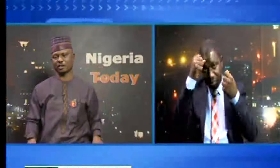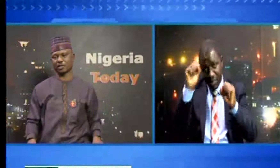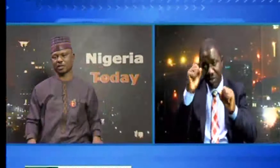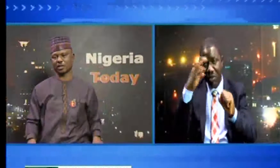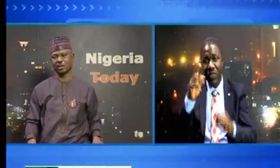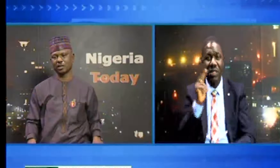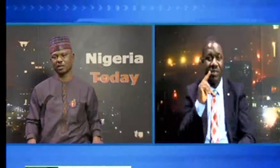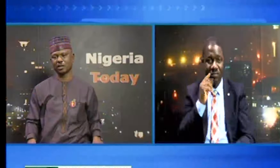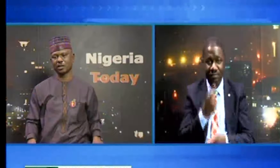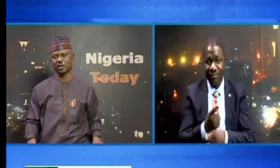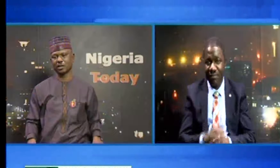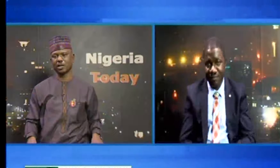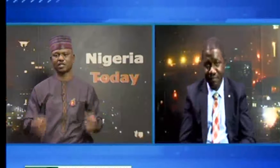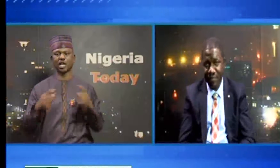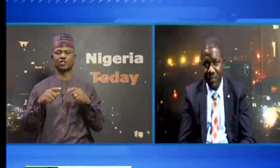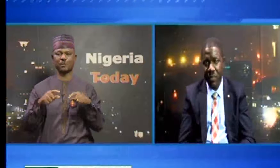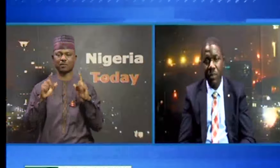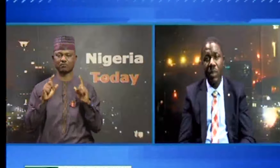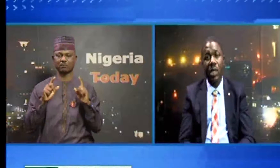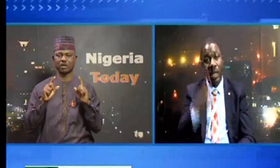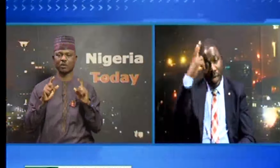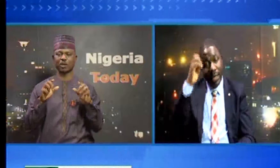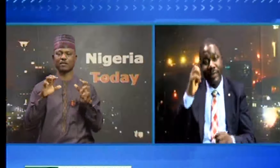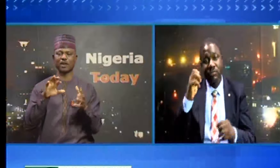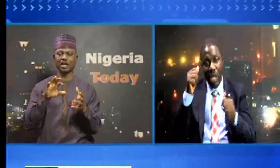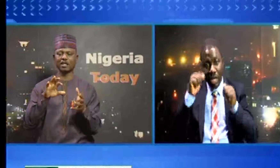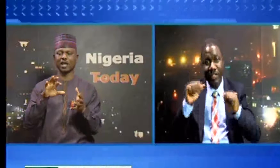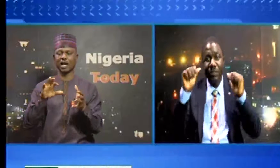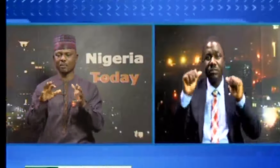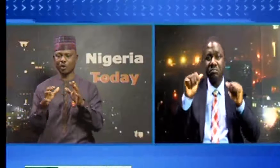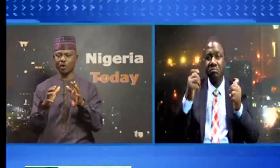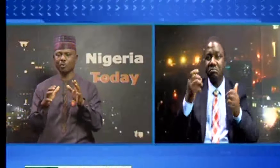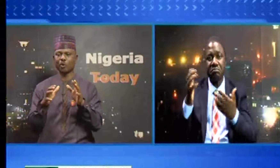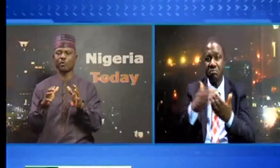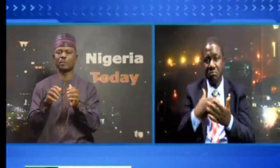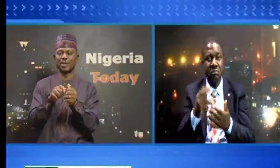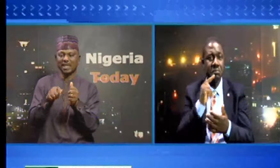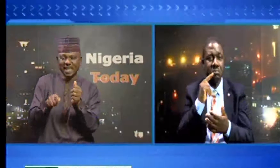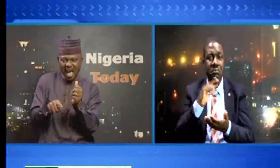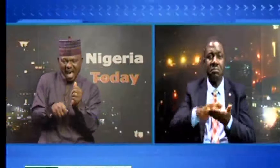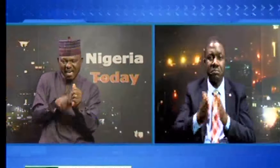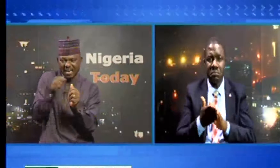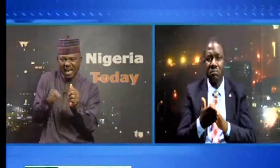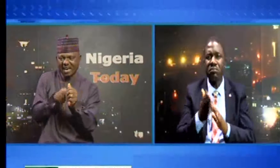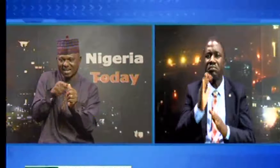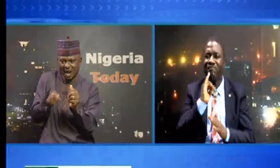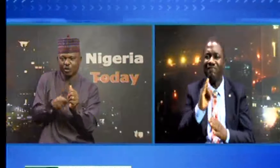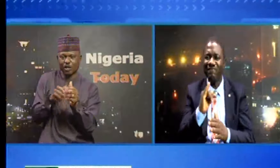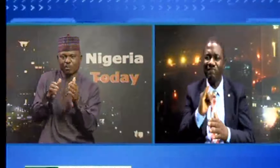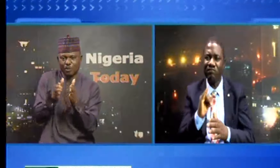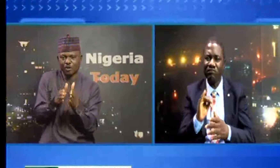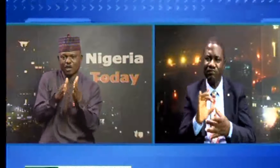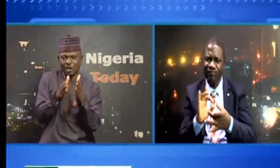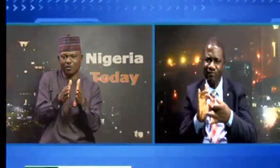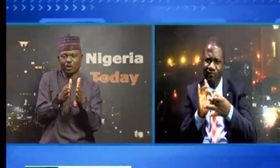of Nigeria. His achievement, whatever Nigeria can become, will be tied around